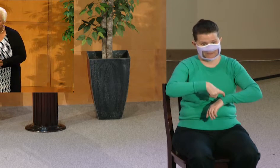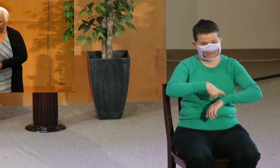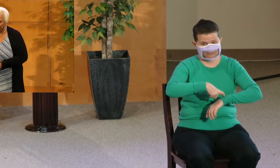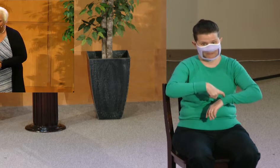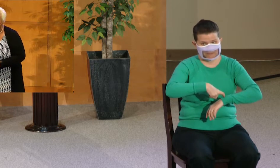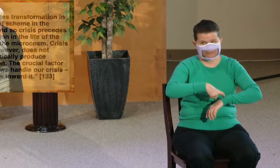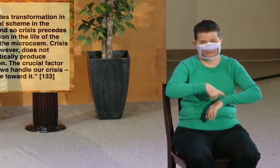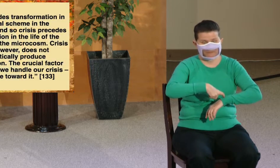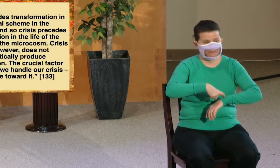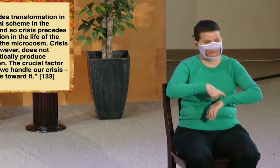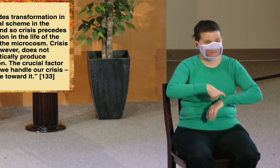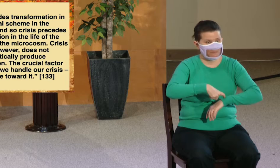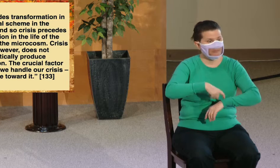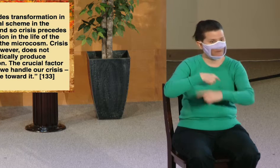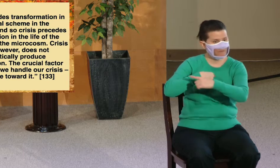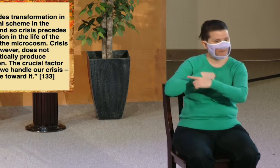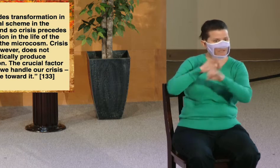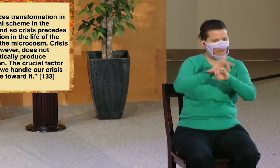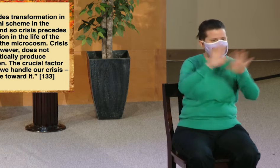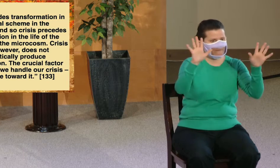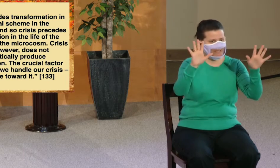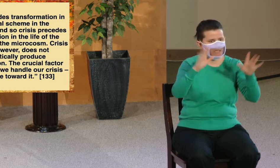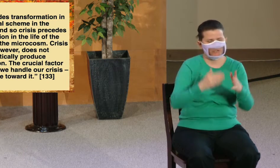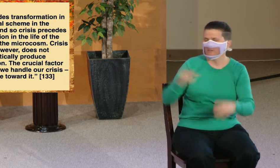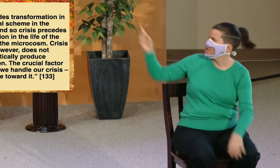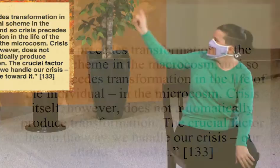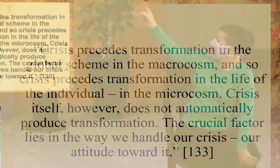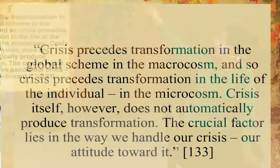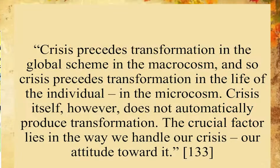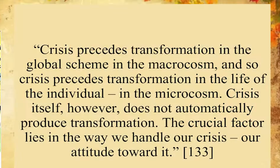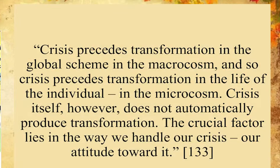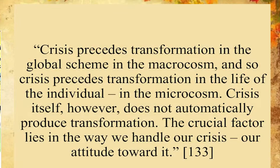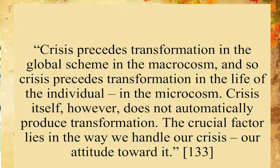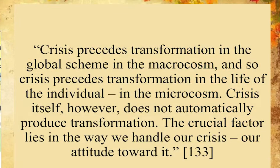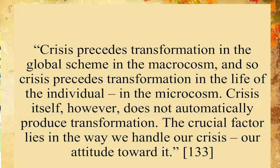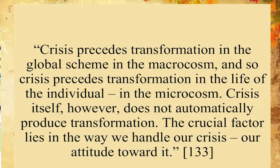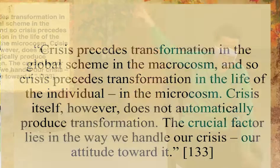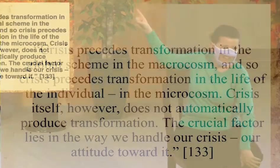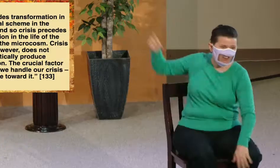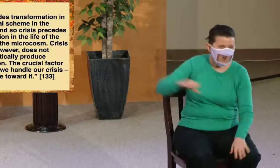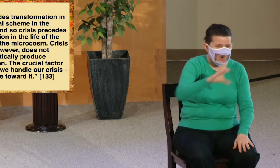Brummett clarifies that crises precedes transformation. Did you hear that?